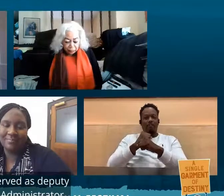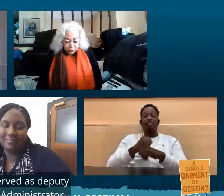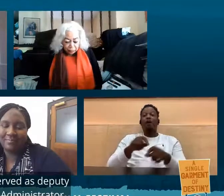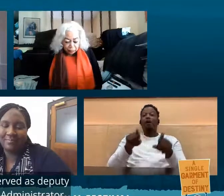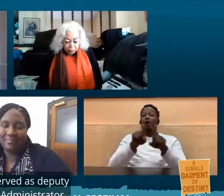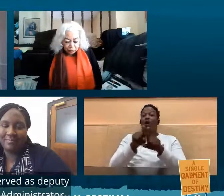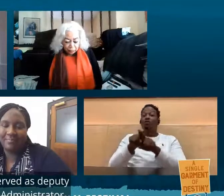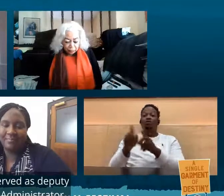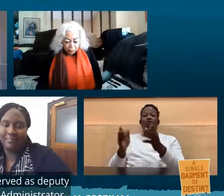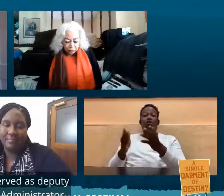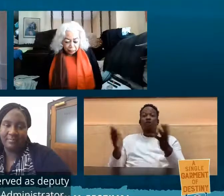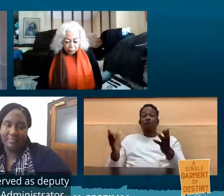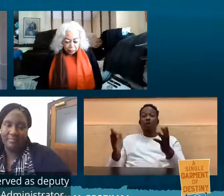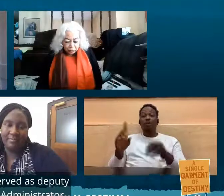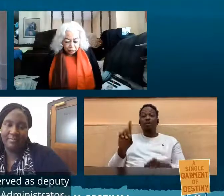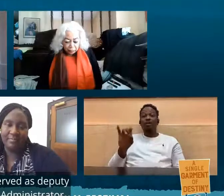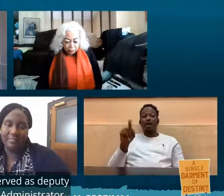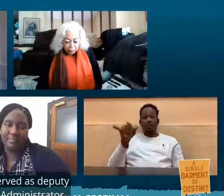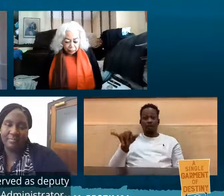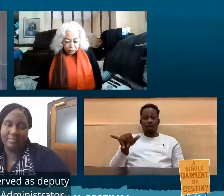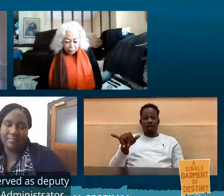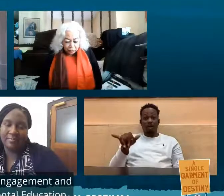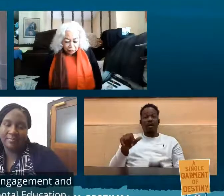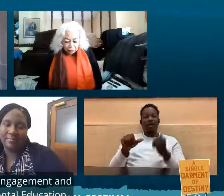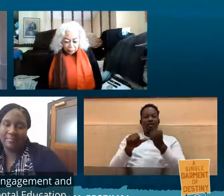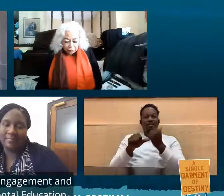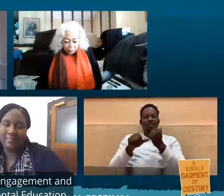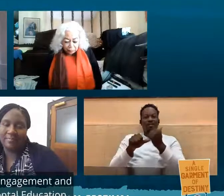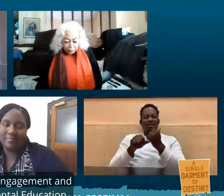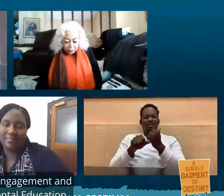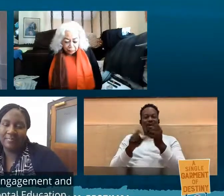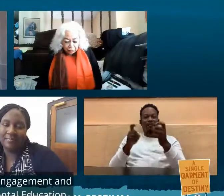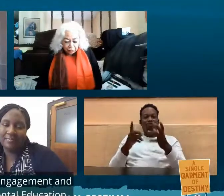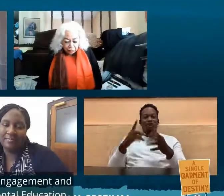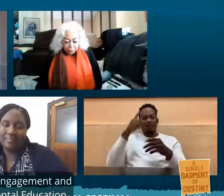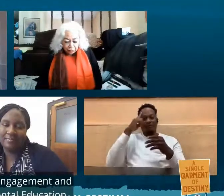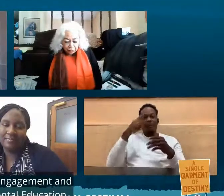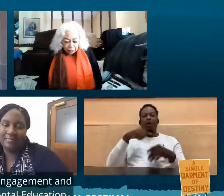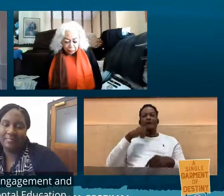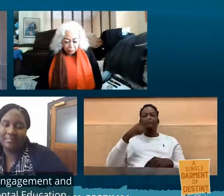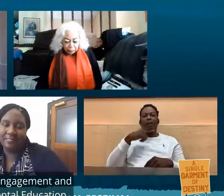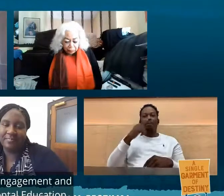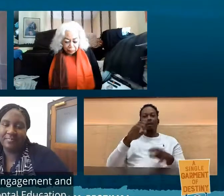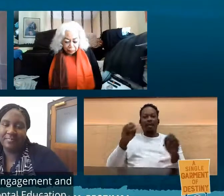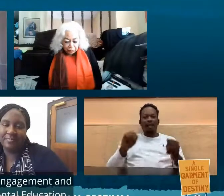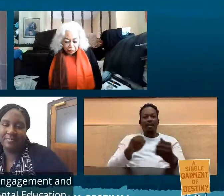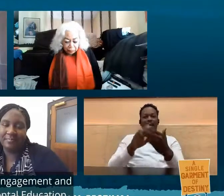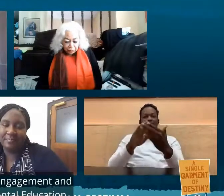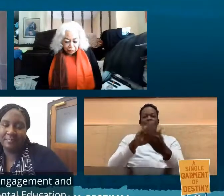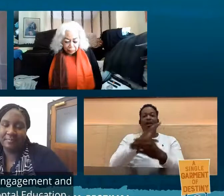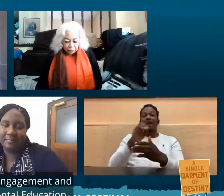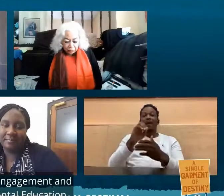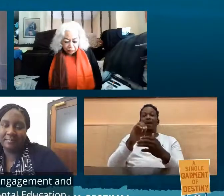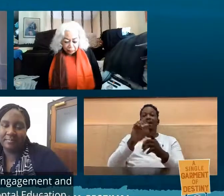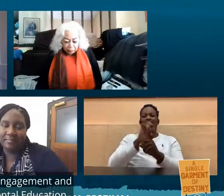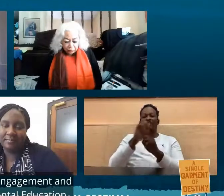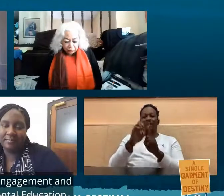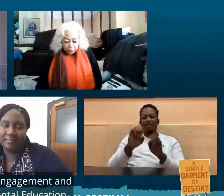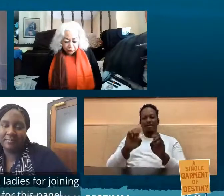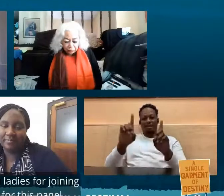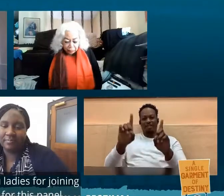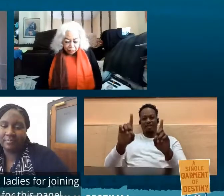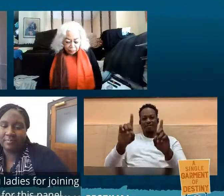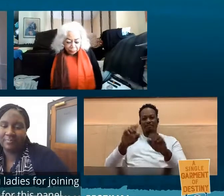she also served as Deputy Assistant Administrator for Public Engagement and Environmental